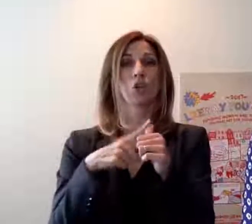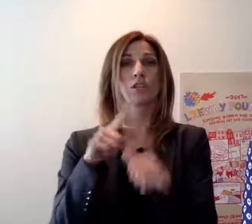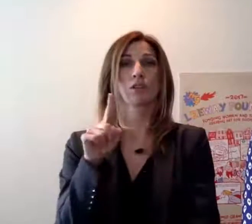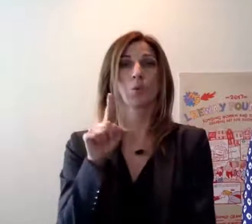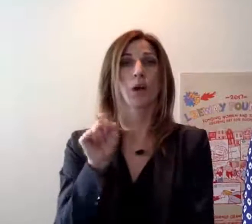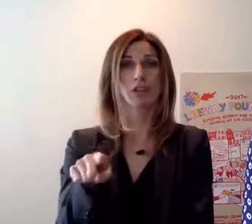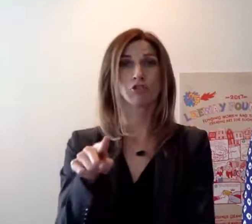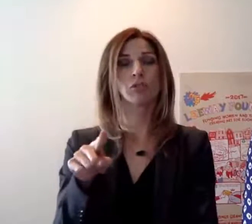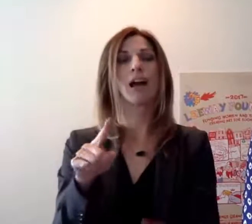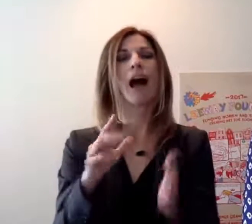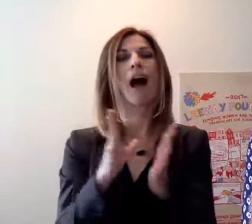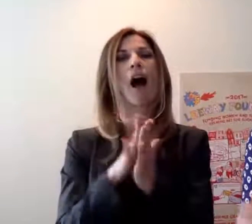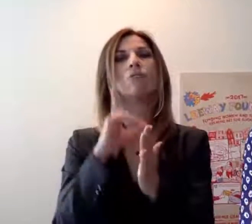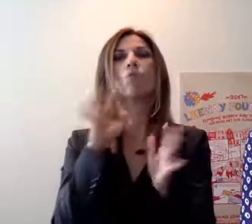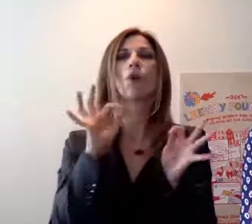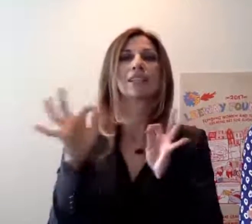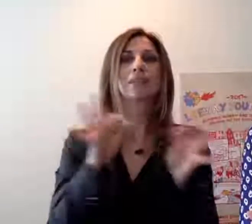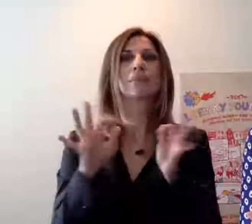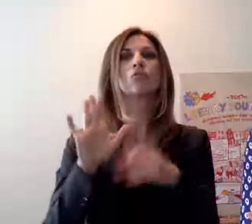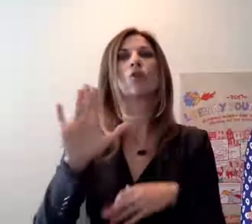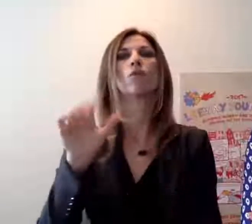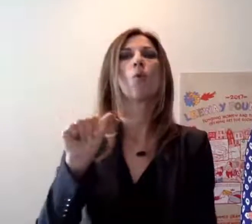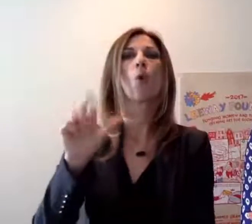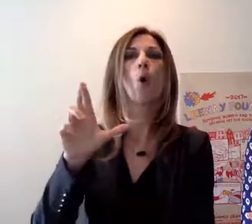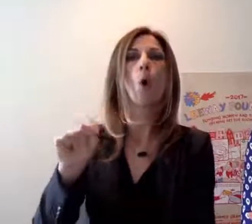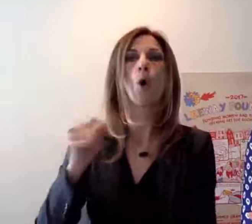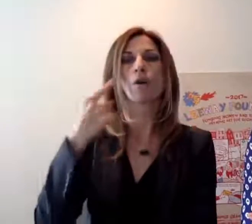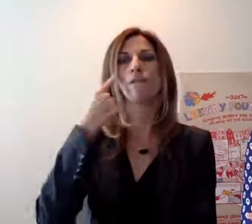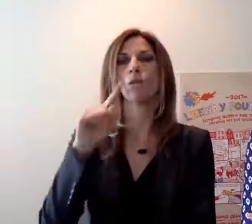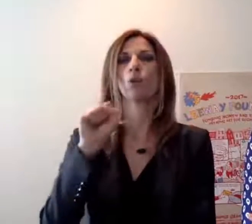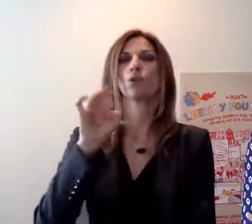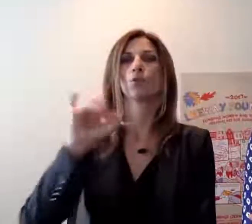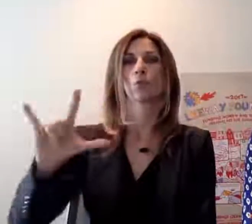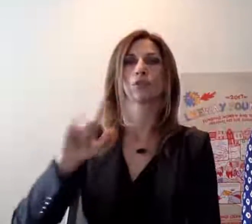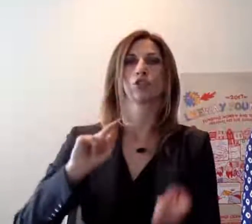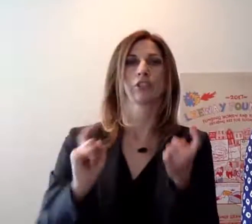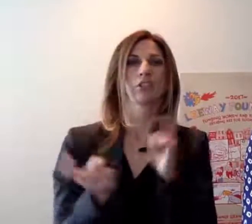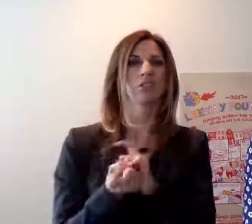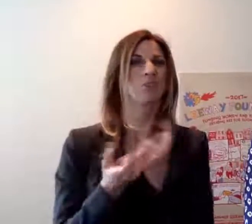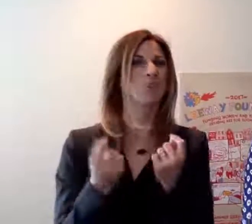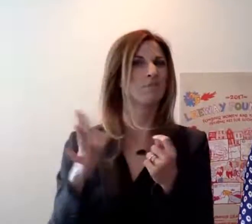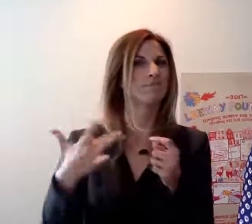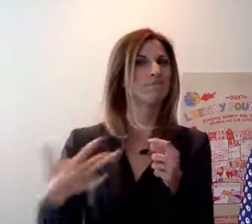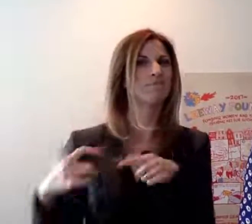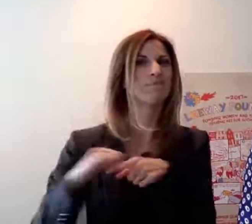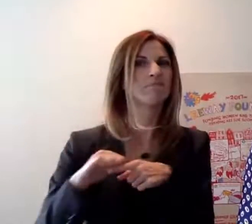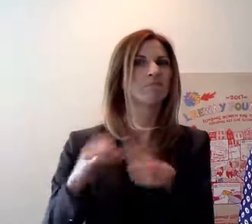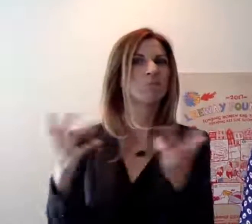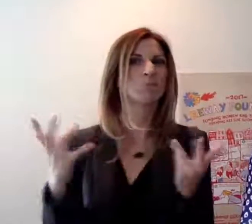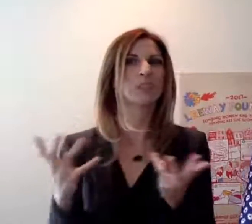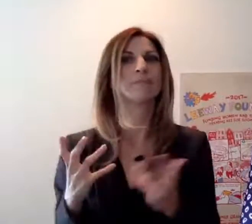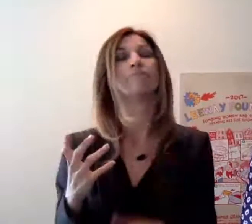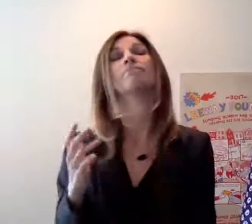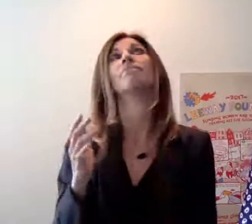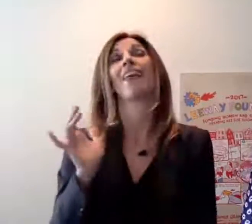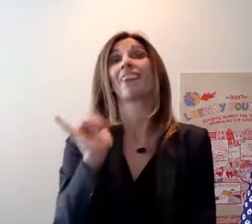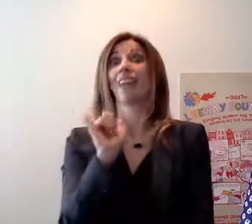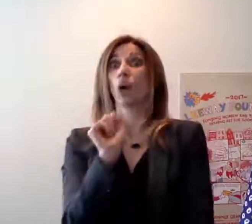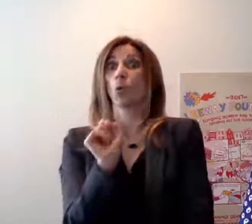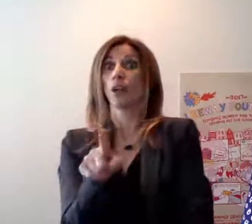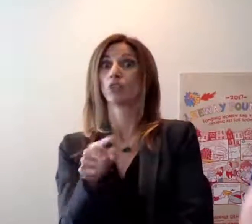asks for a description of your art for social change practice. In this question, we are looking